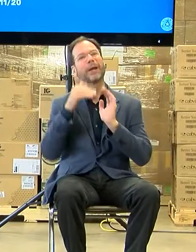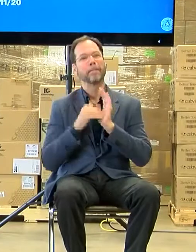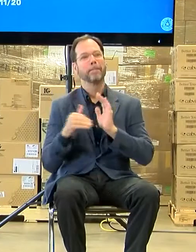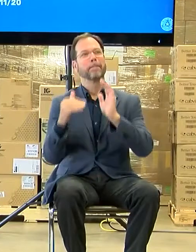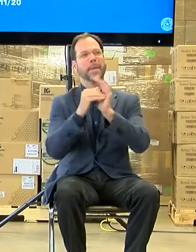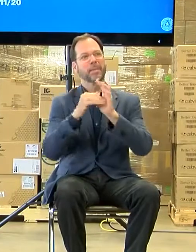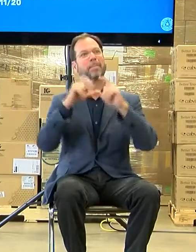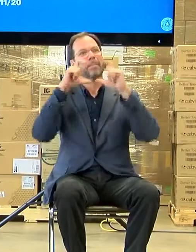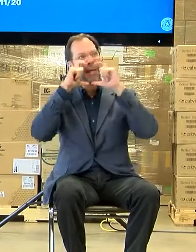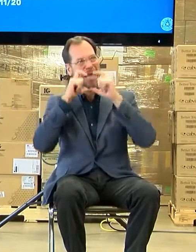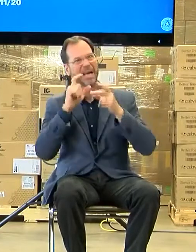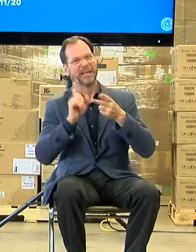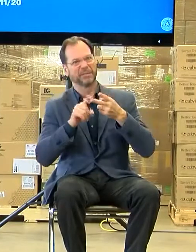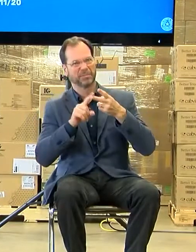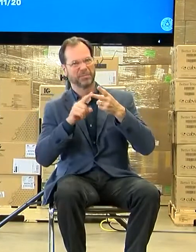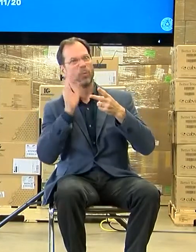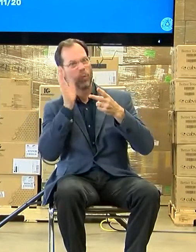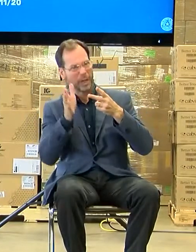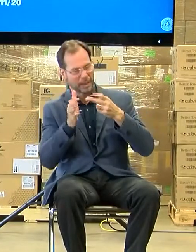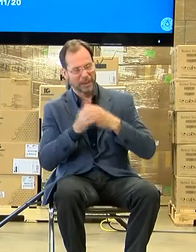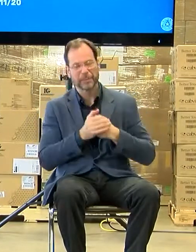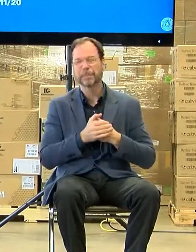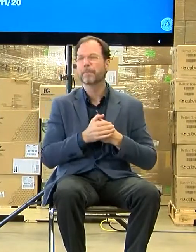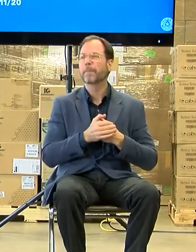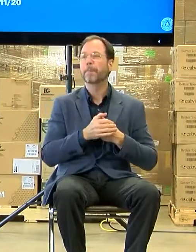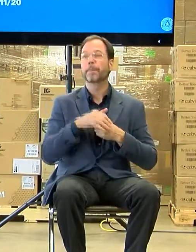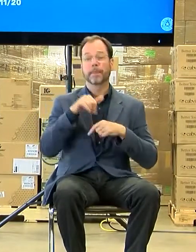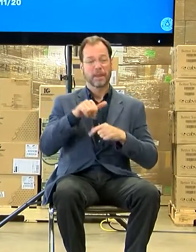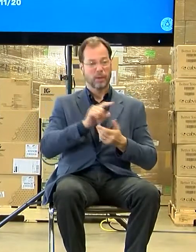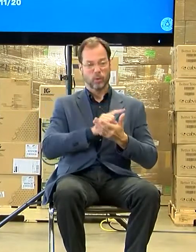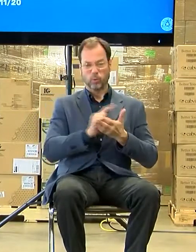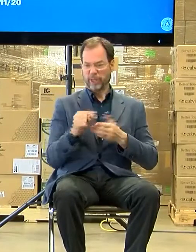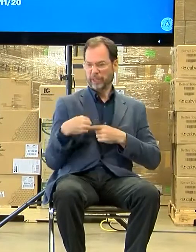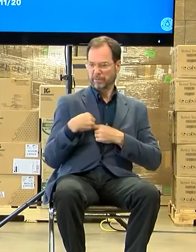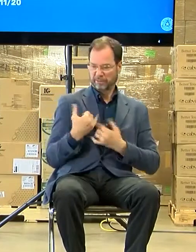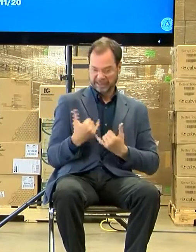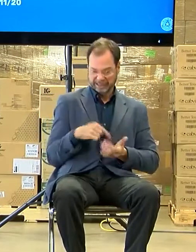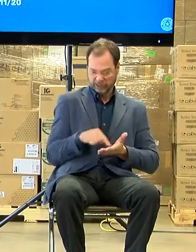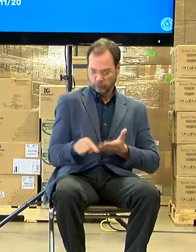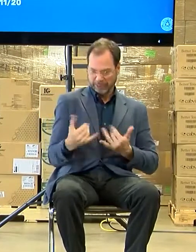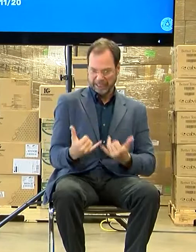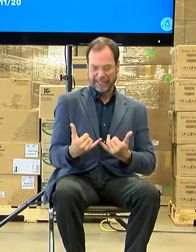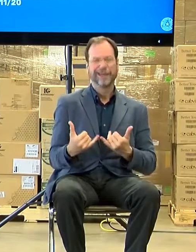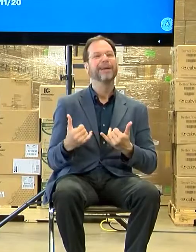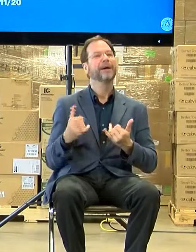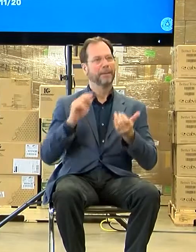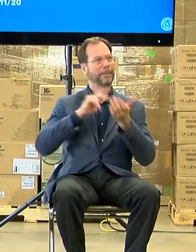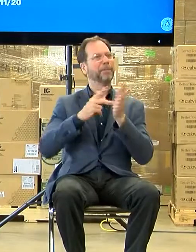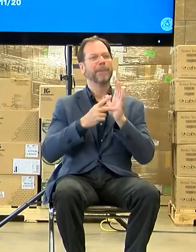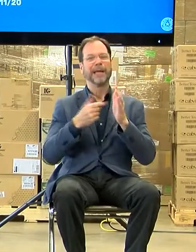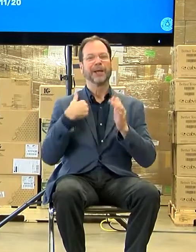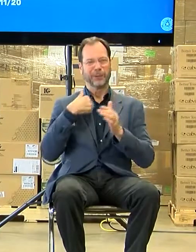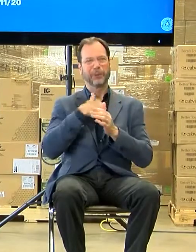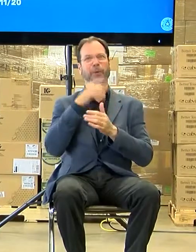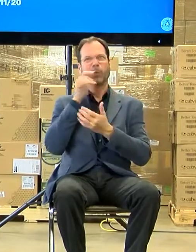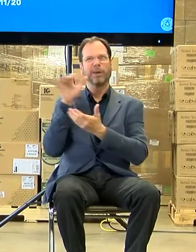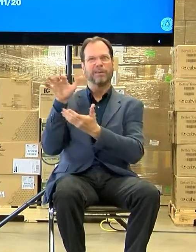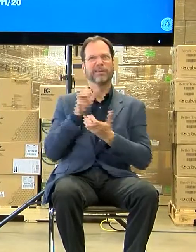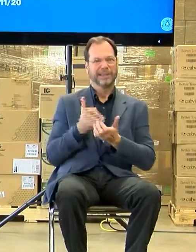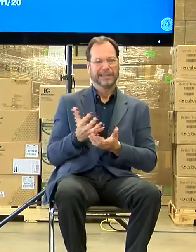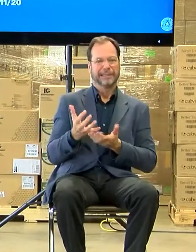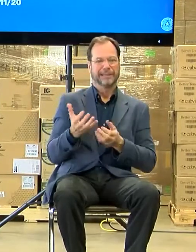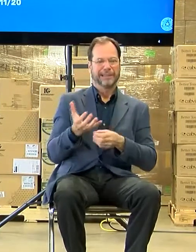million masks. So basically in this 1 week period that we're in right now, we will be receiving